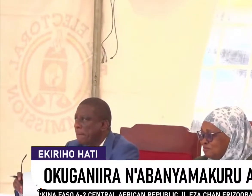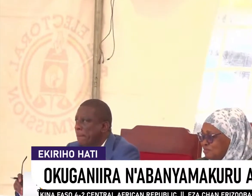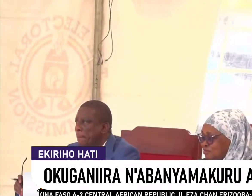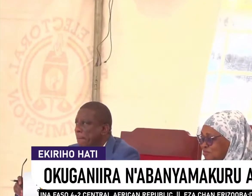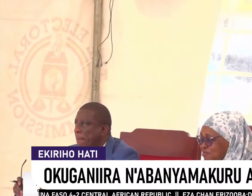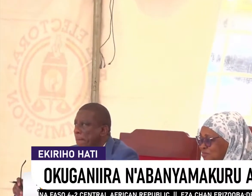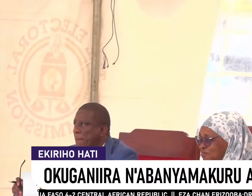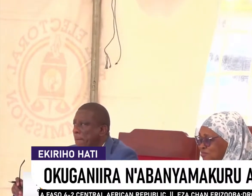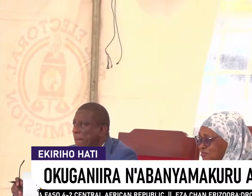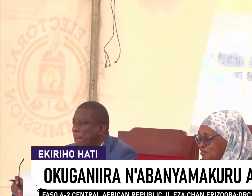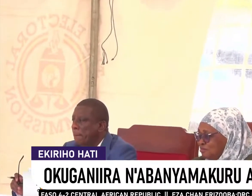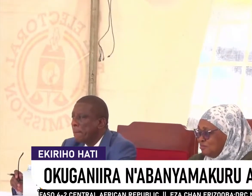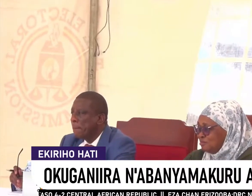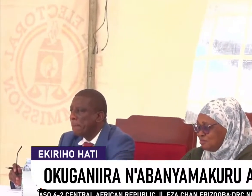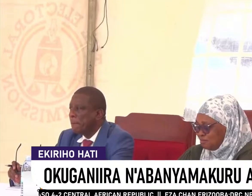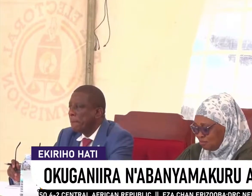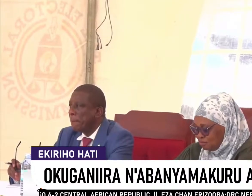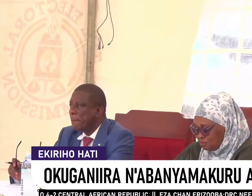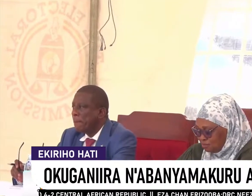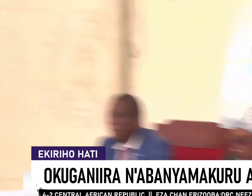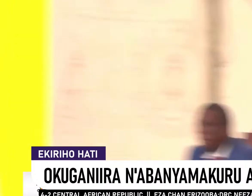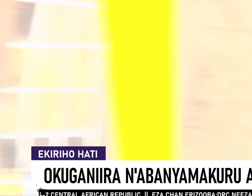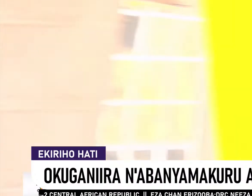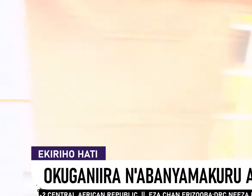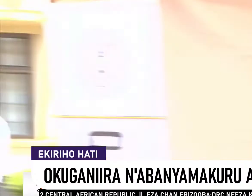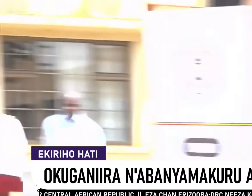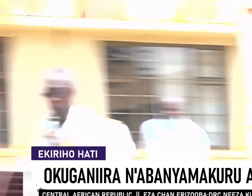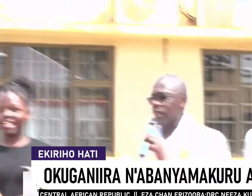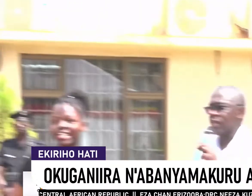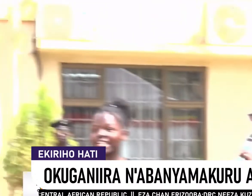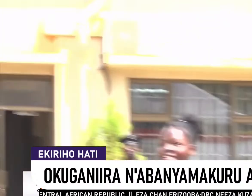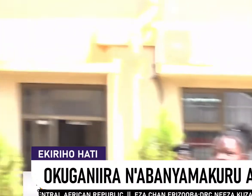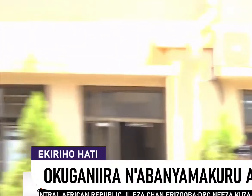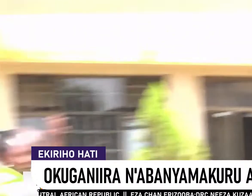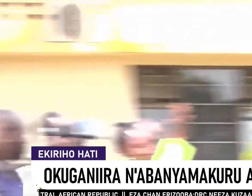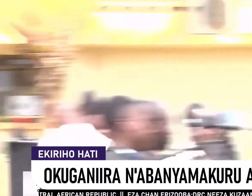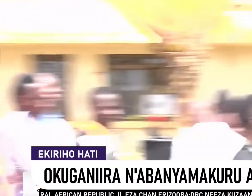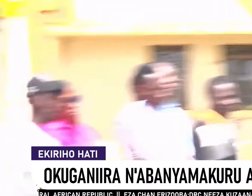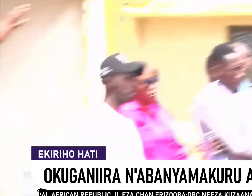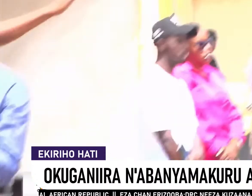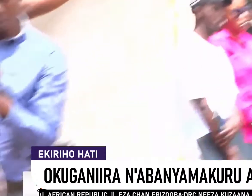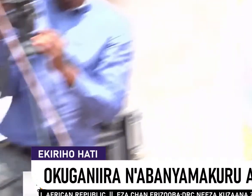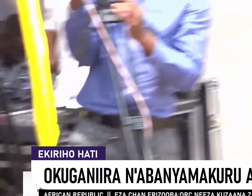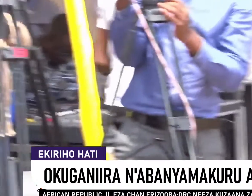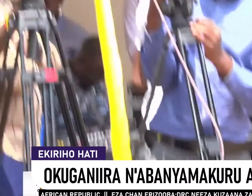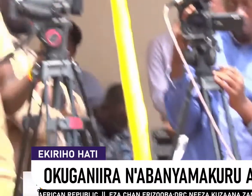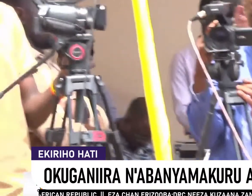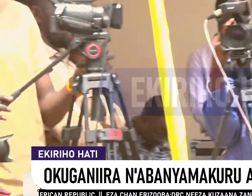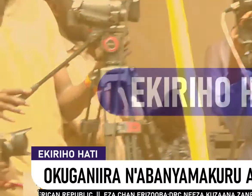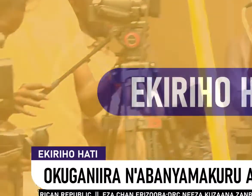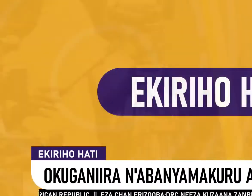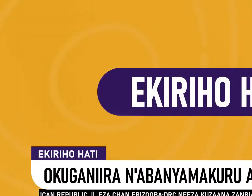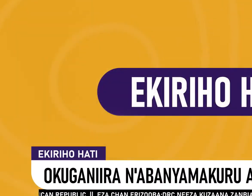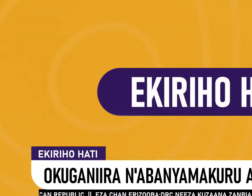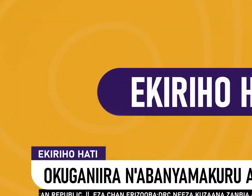Gertrude Muchala is one of the sign language interpreters. So let's take